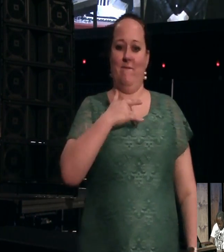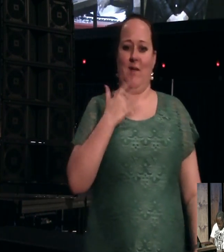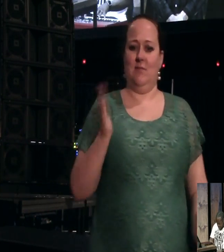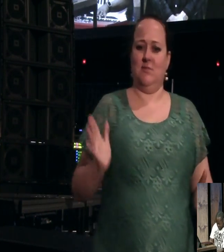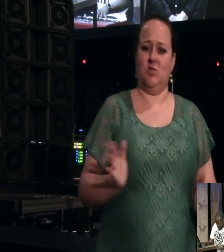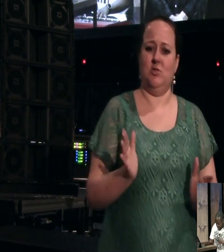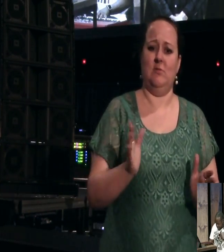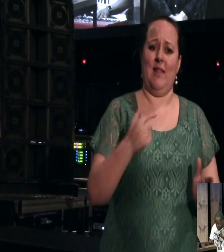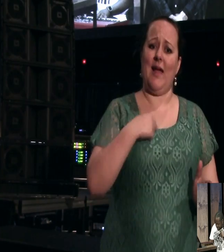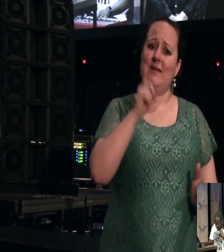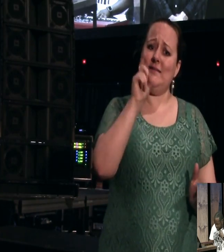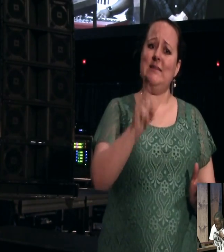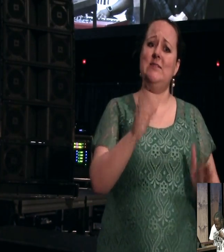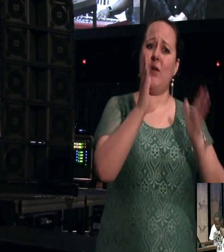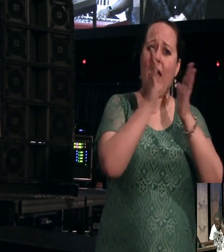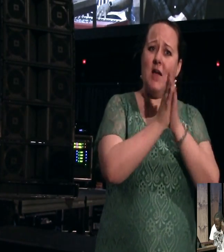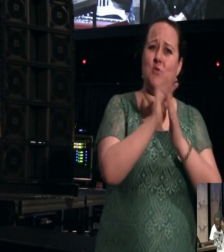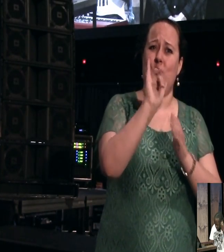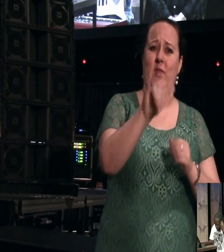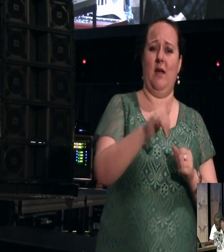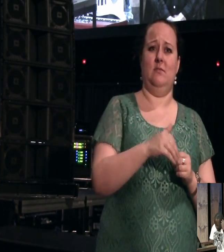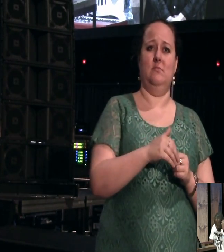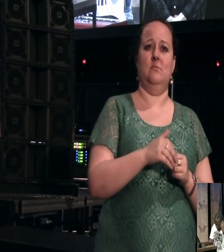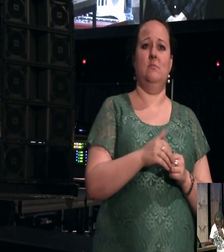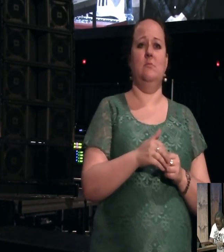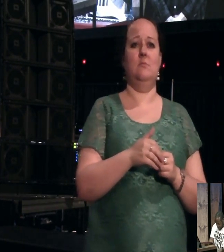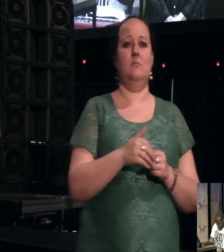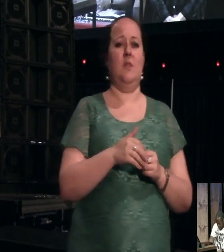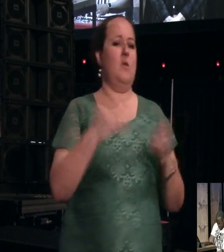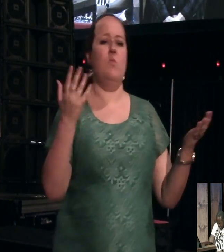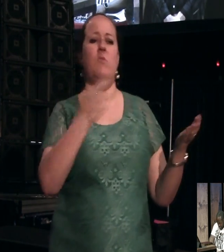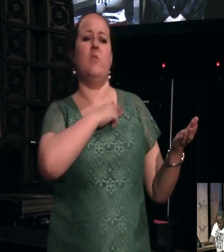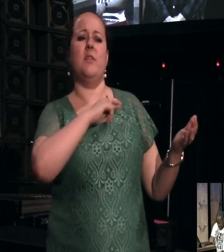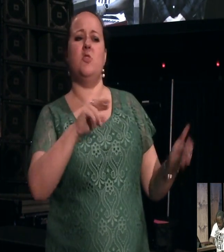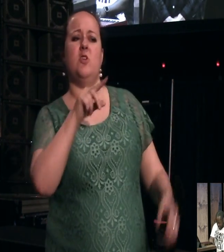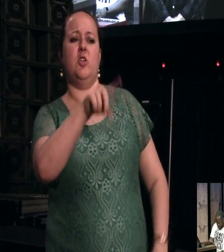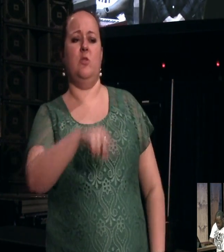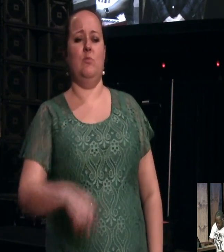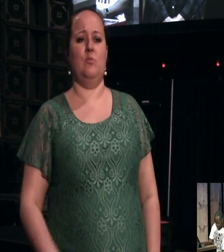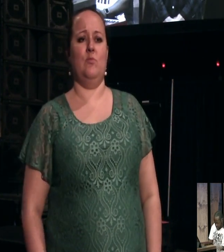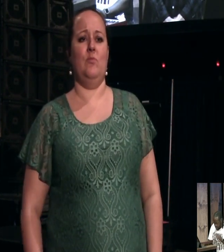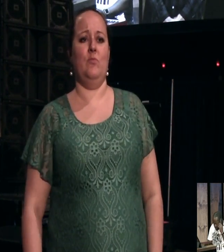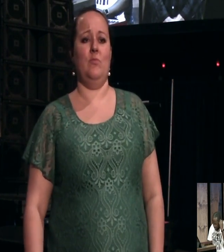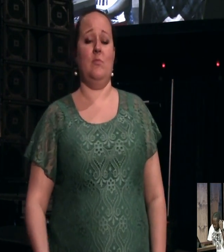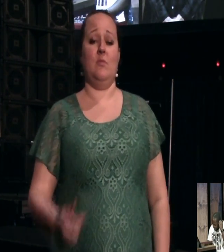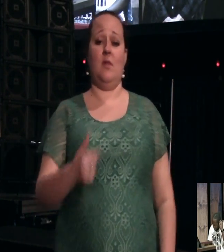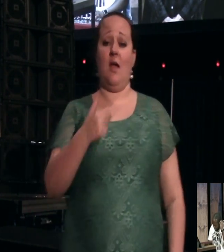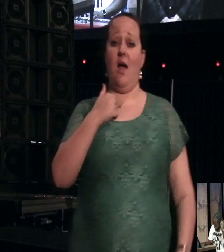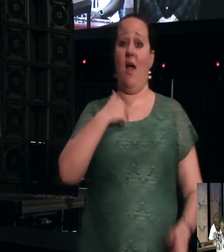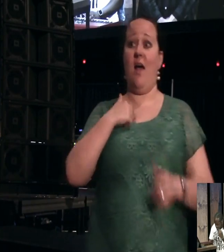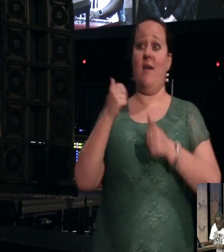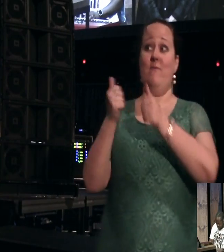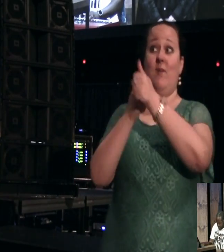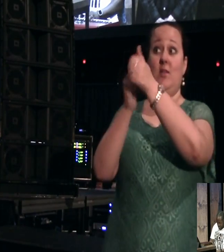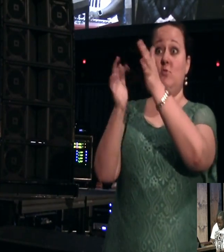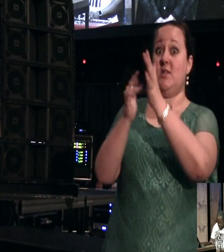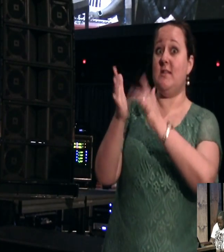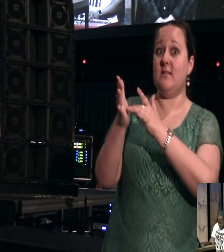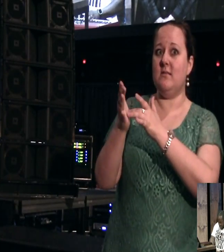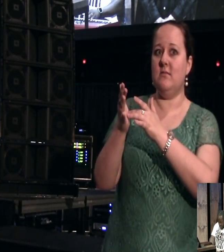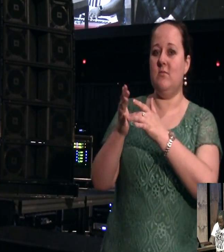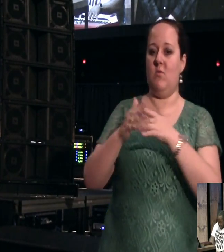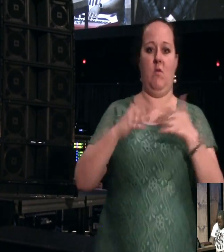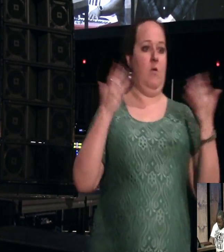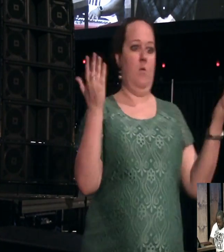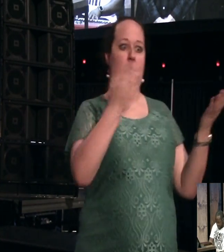that?" I was like, "I just felt like I was supposed to ask you that question." He's like, "What religion are you?" I was like, "I'm